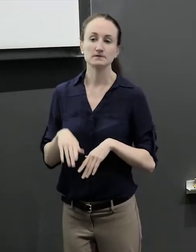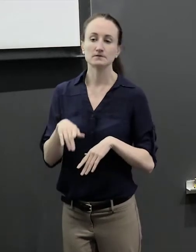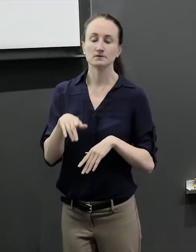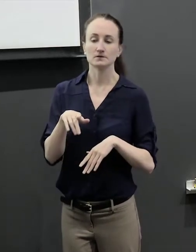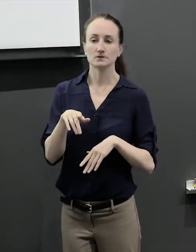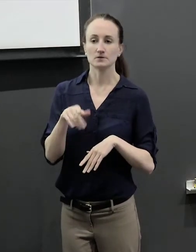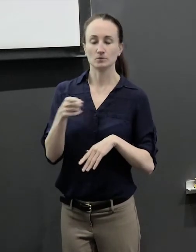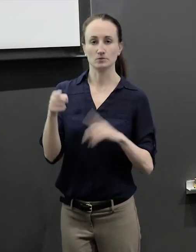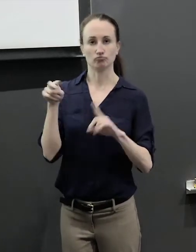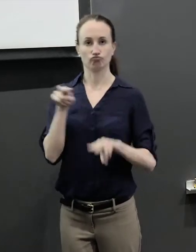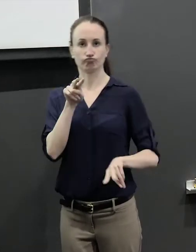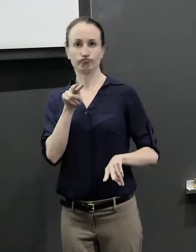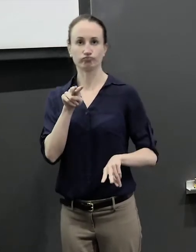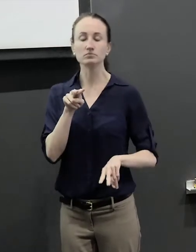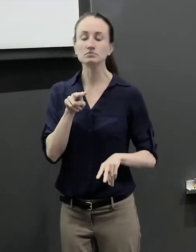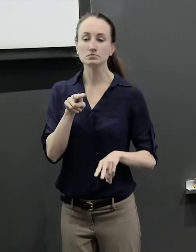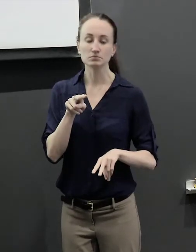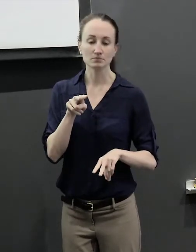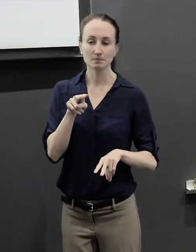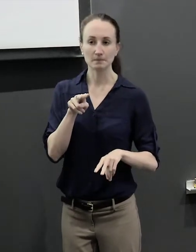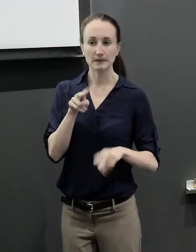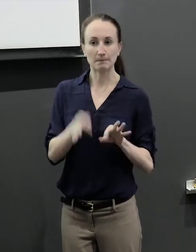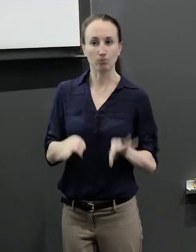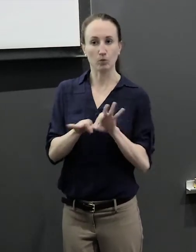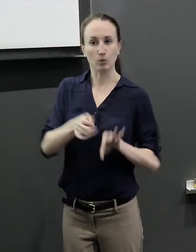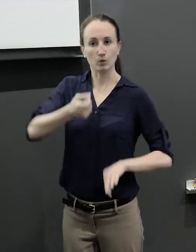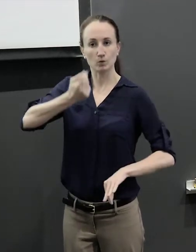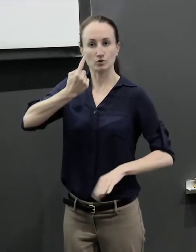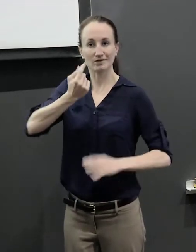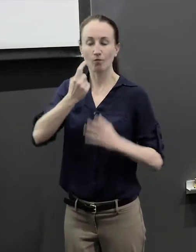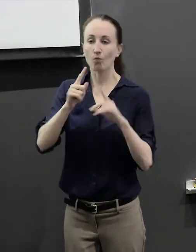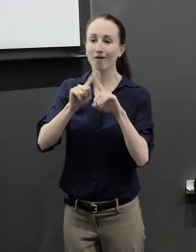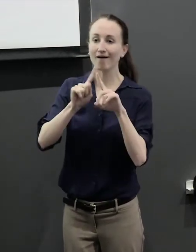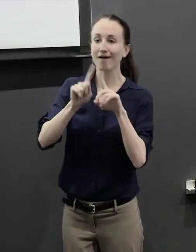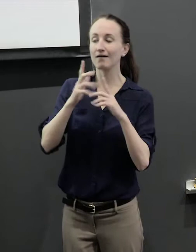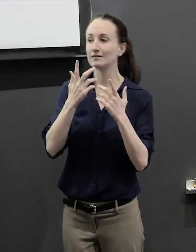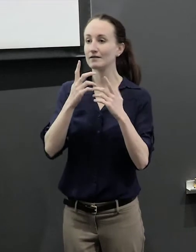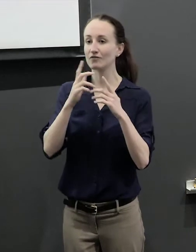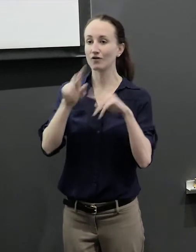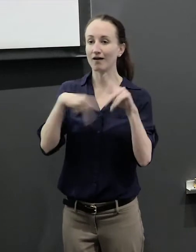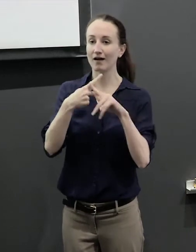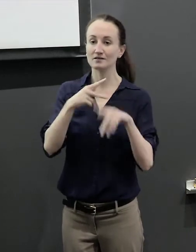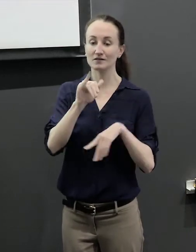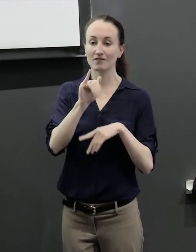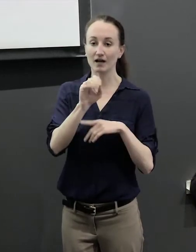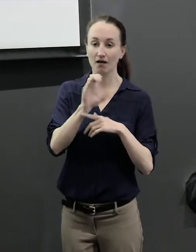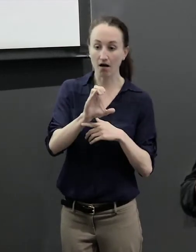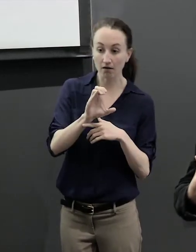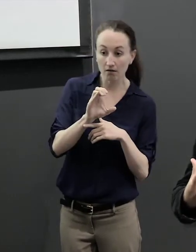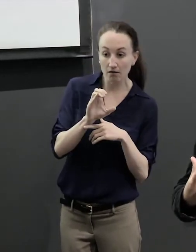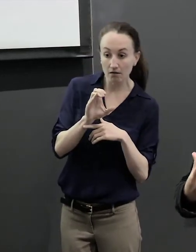intuitively, but you need to understand nonetheless, what kinds of iconic conventions for being used.